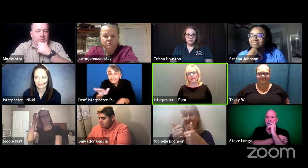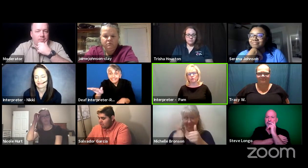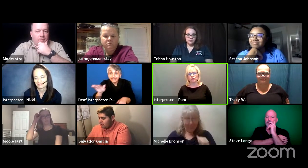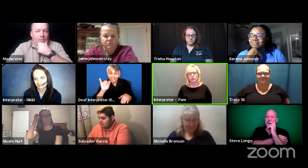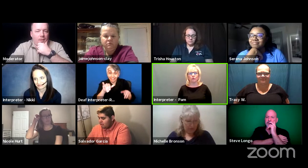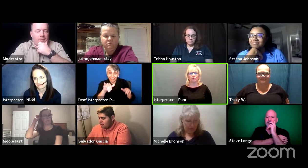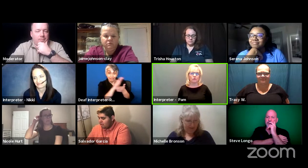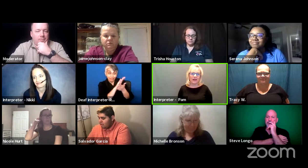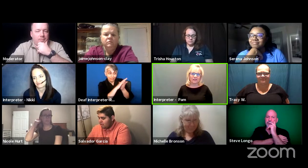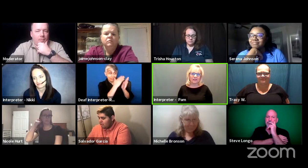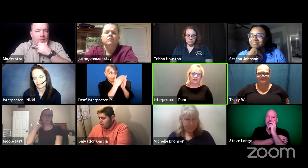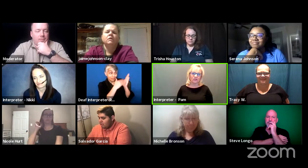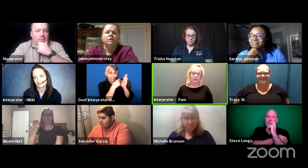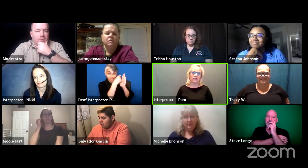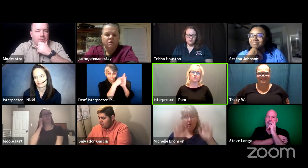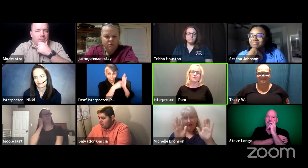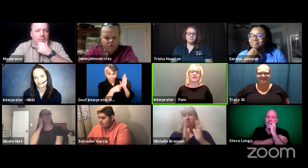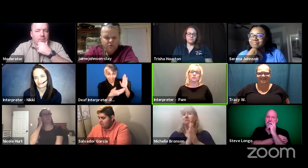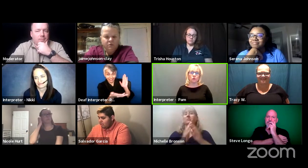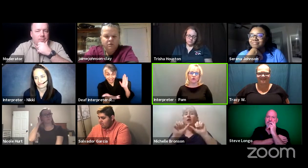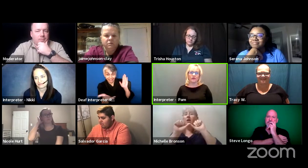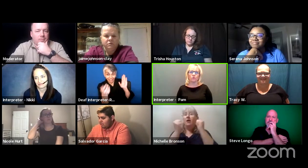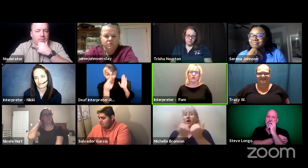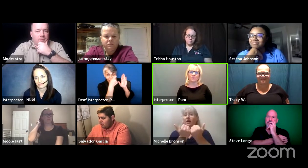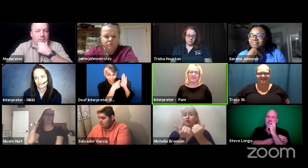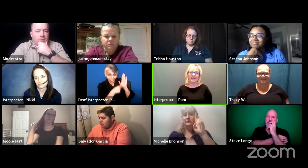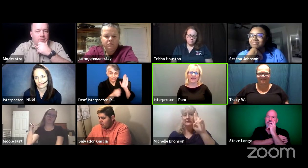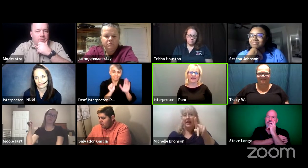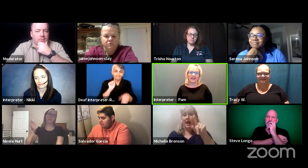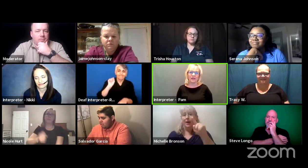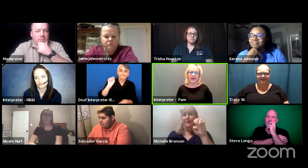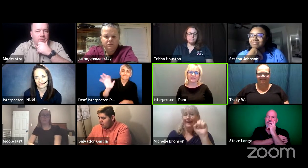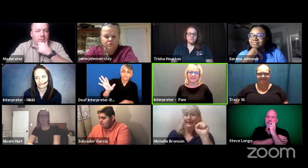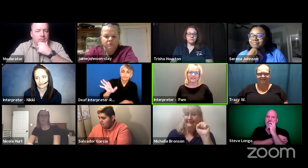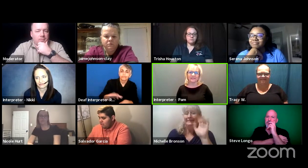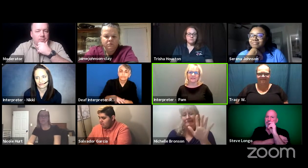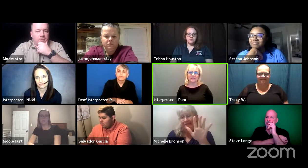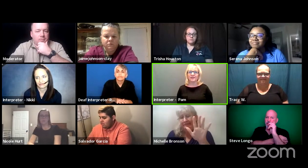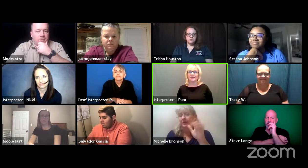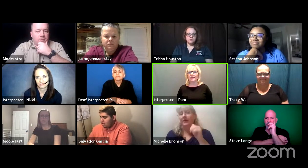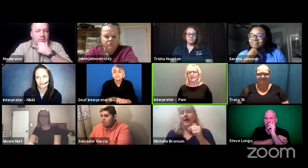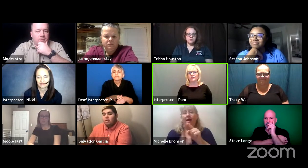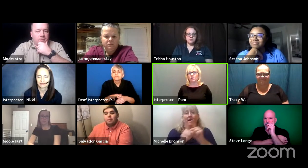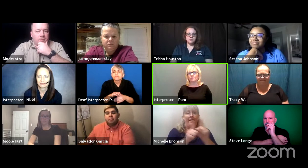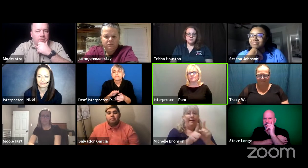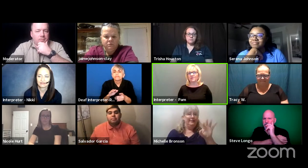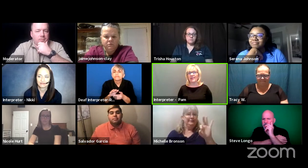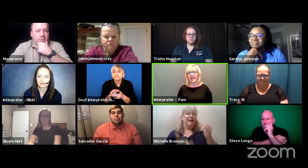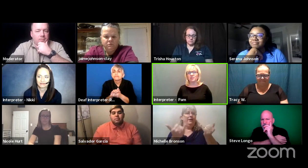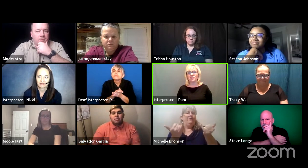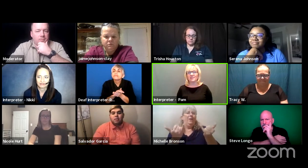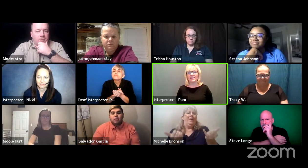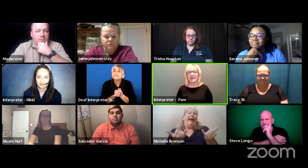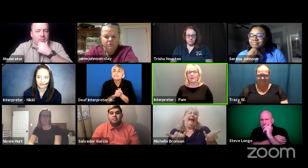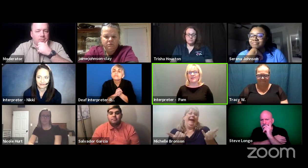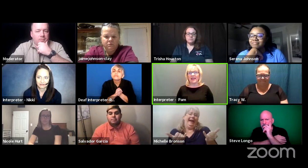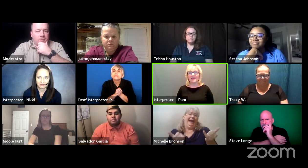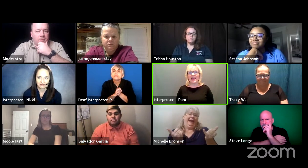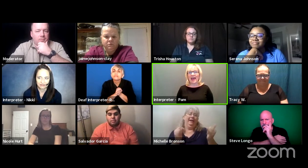able to go through that check sheet to make sure that we are maintaining compliance. In terms of the agency update,